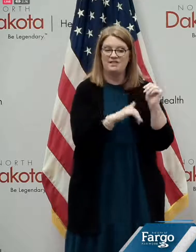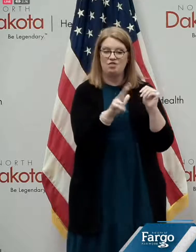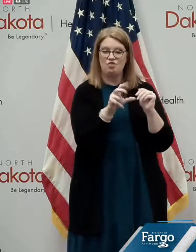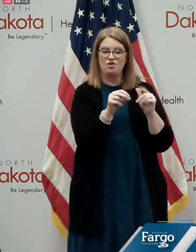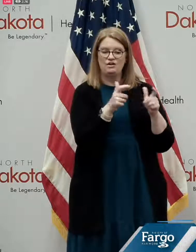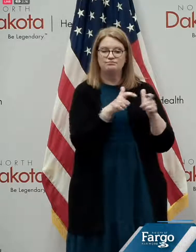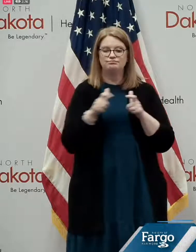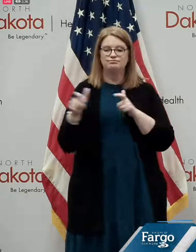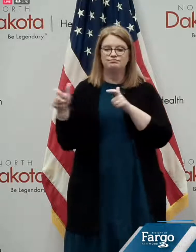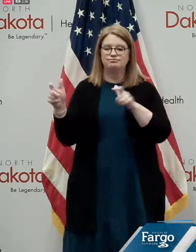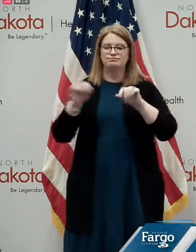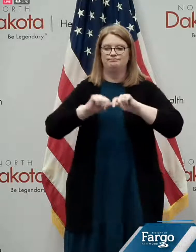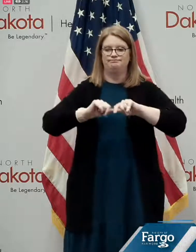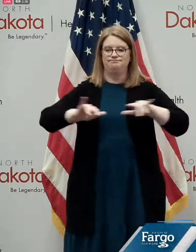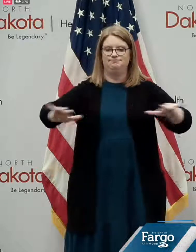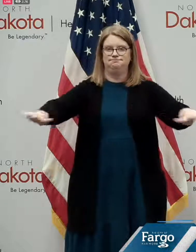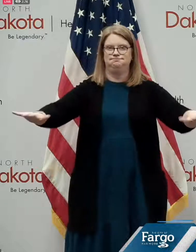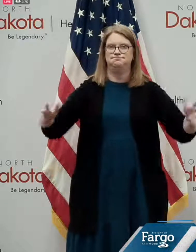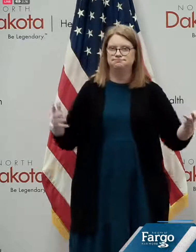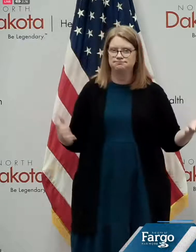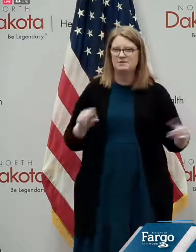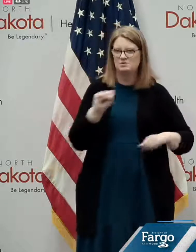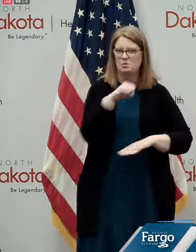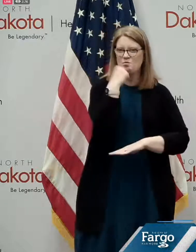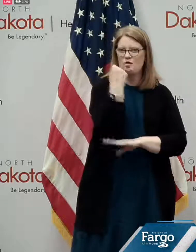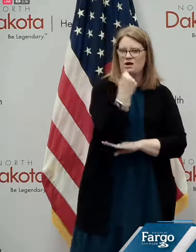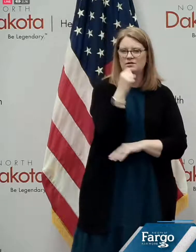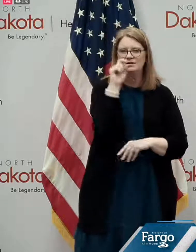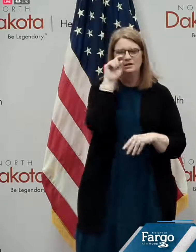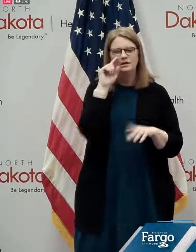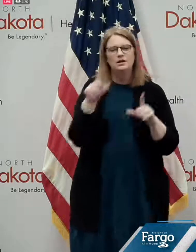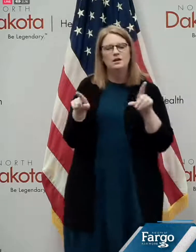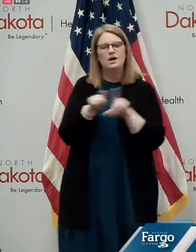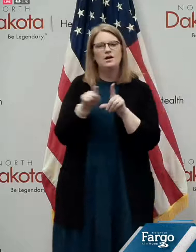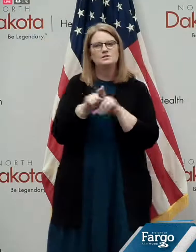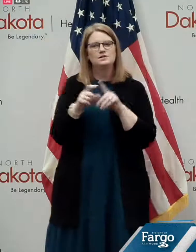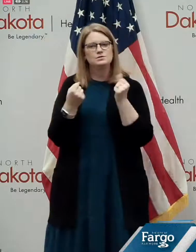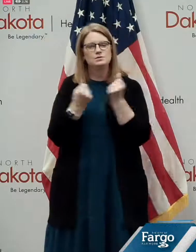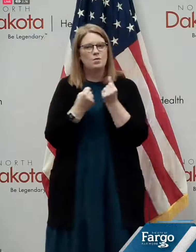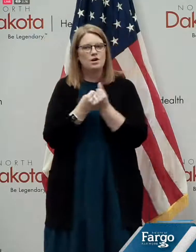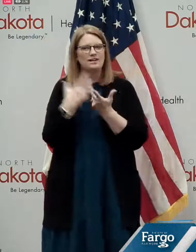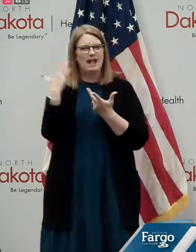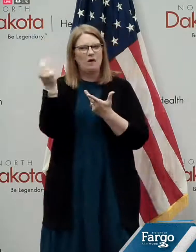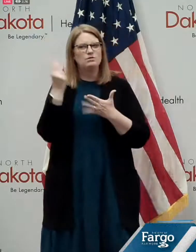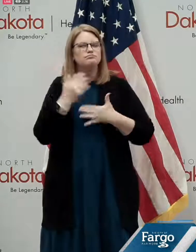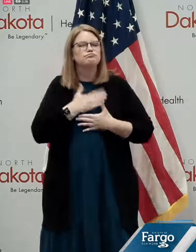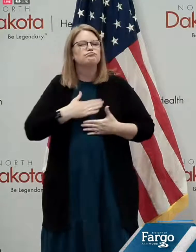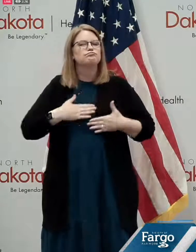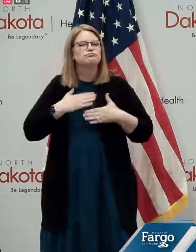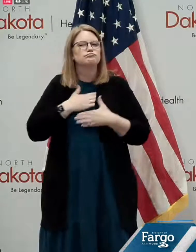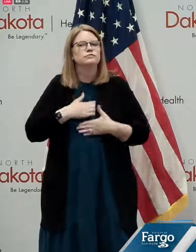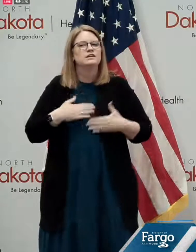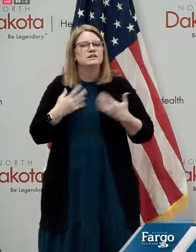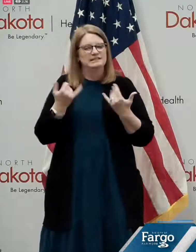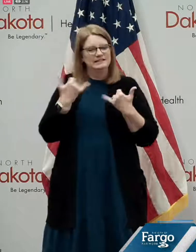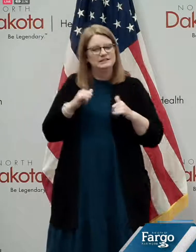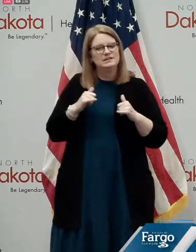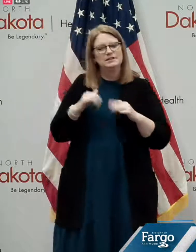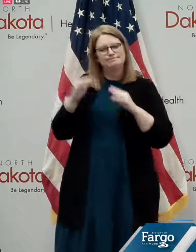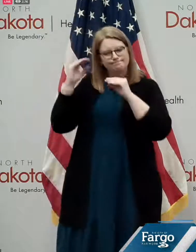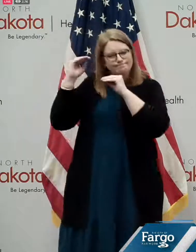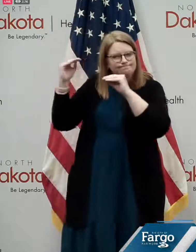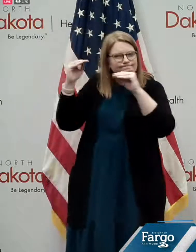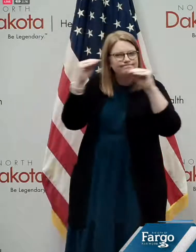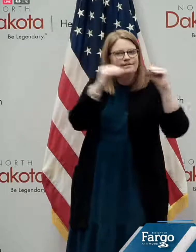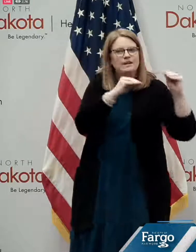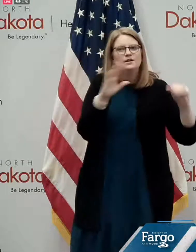than the previous record of 150. In addition to restocking lakes and supporting outdoor recreation, Game and Fish members still continue to educate North